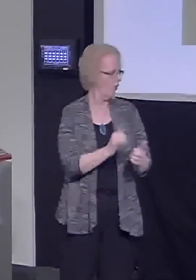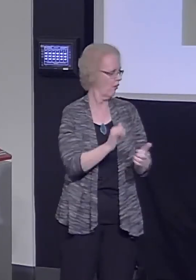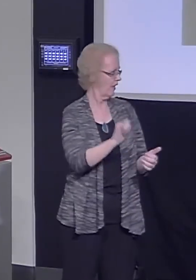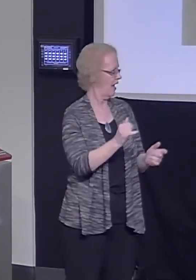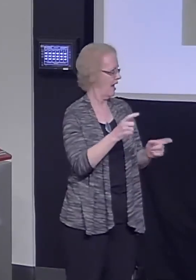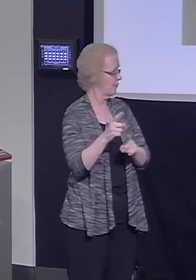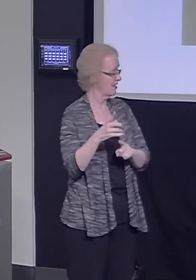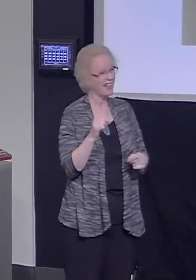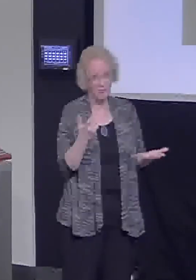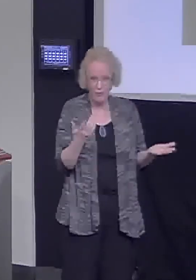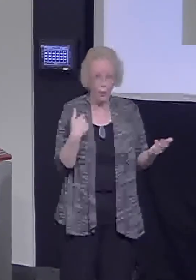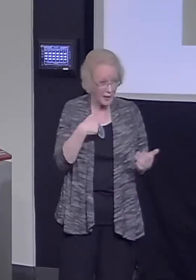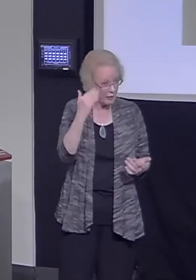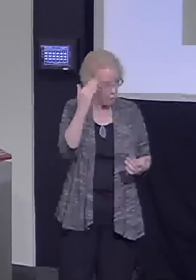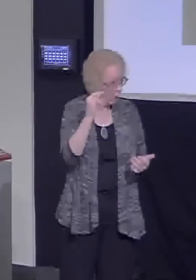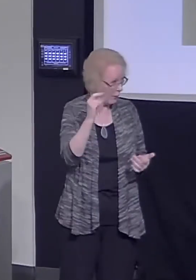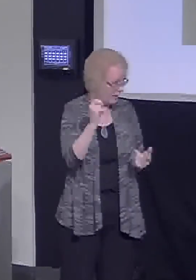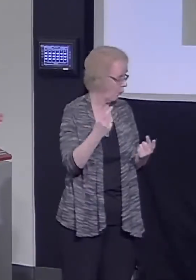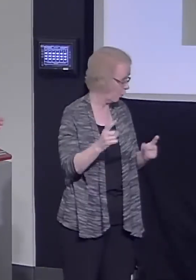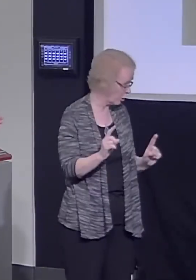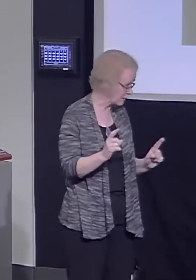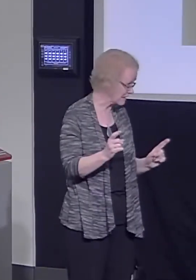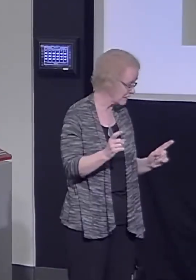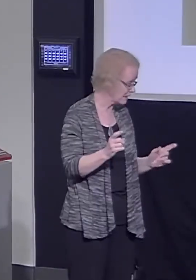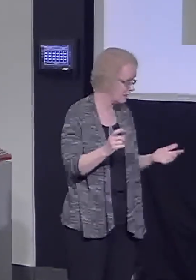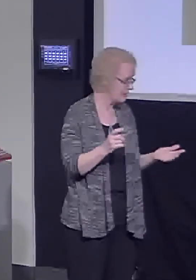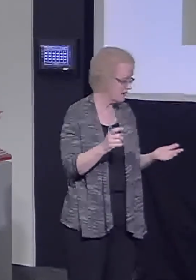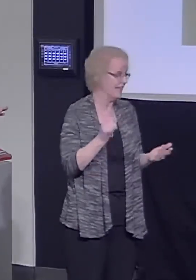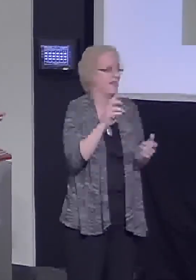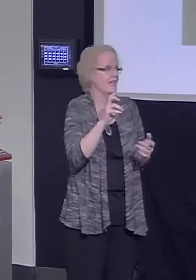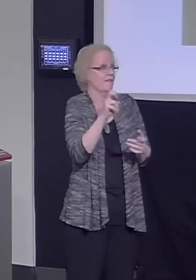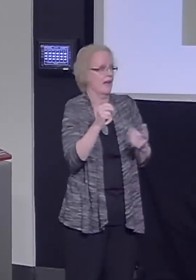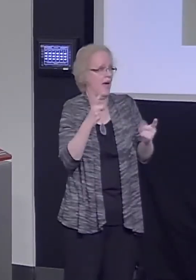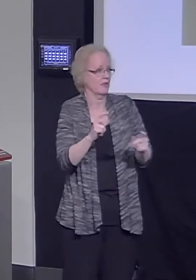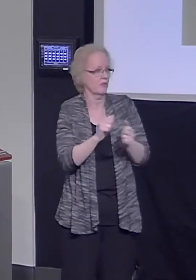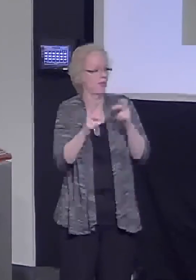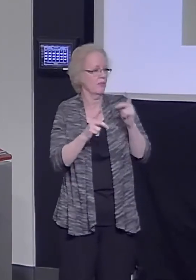with people you know, outside of the cochlear implant